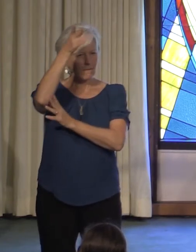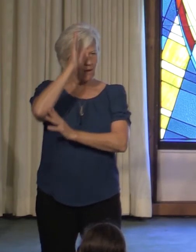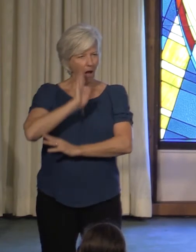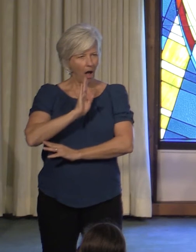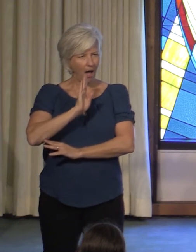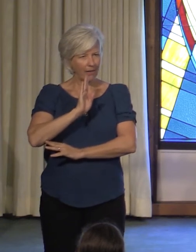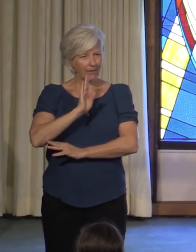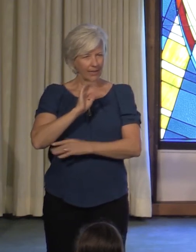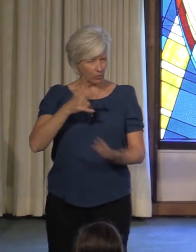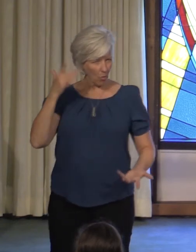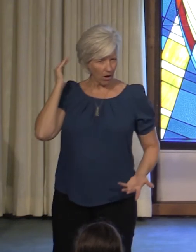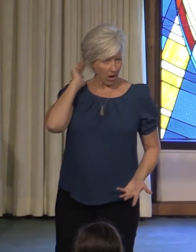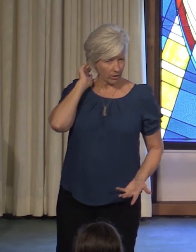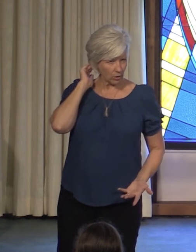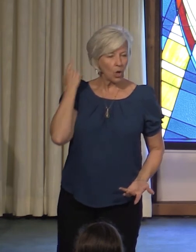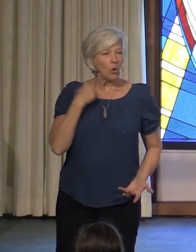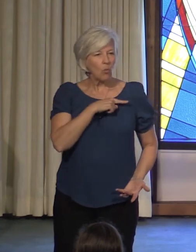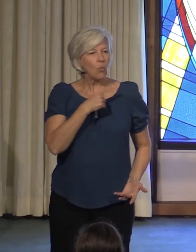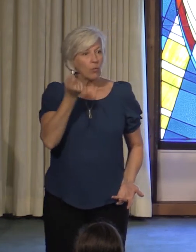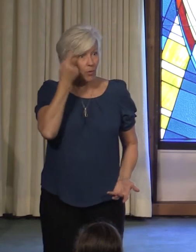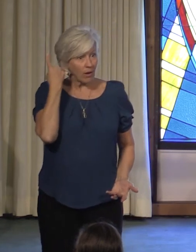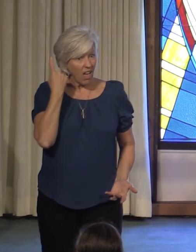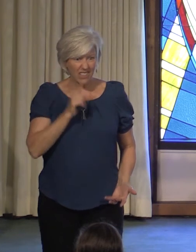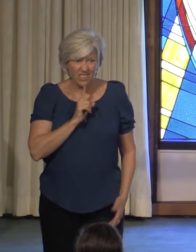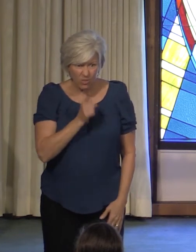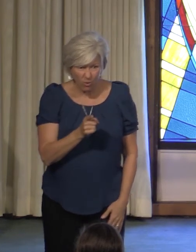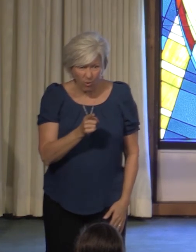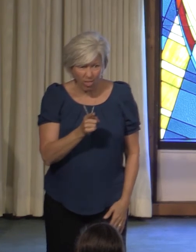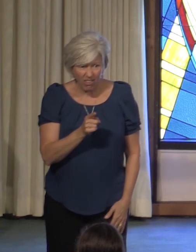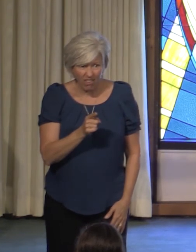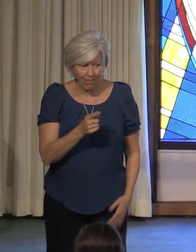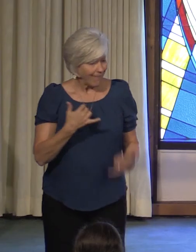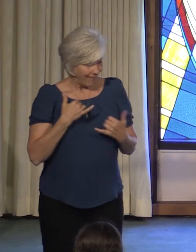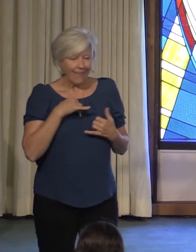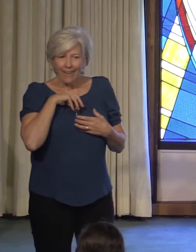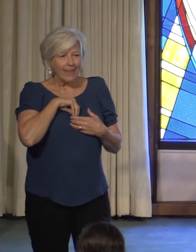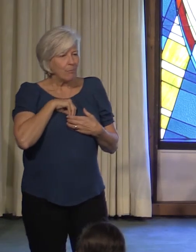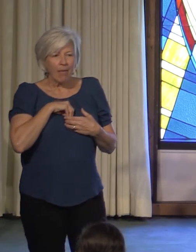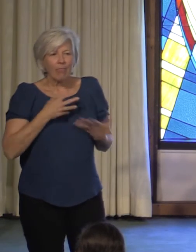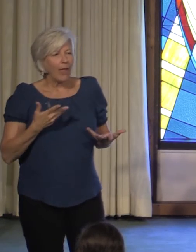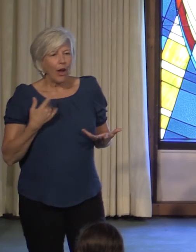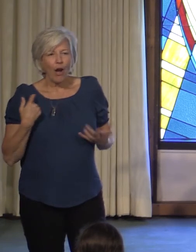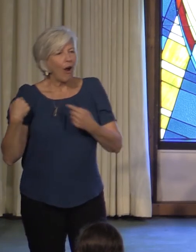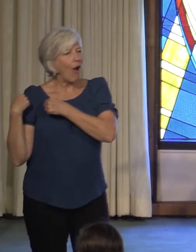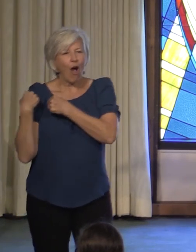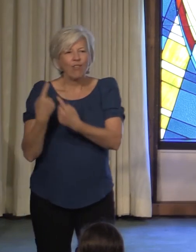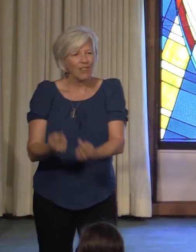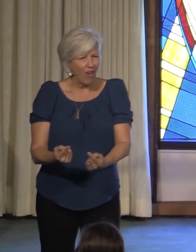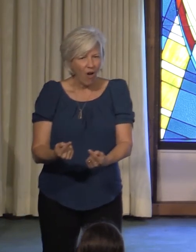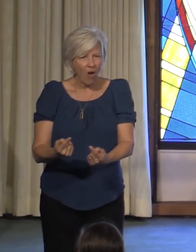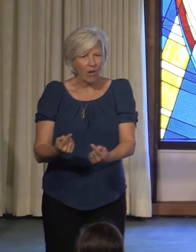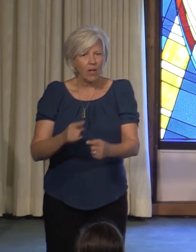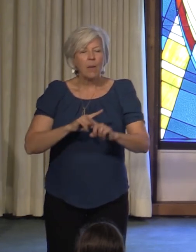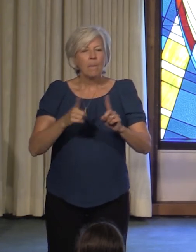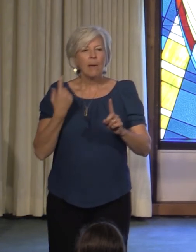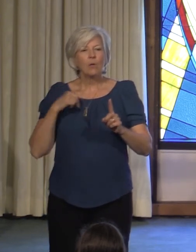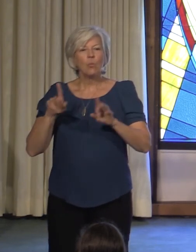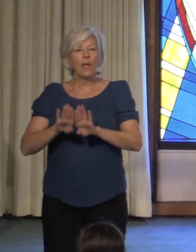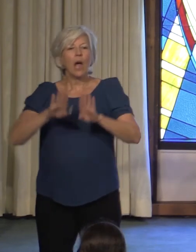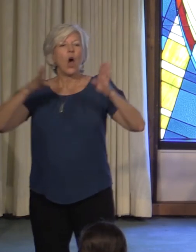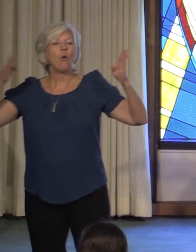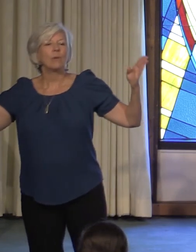We realize that in truth it's been there all along, and we open ourselves up to the joy that